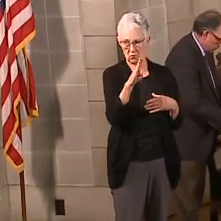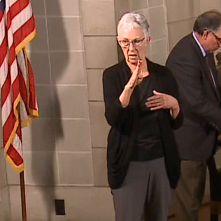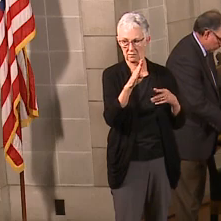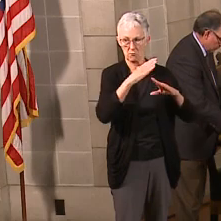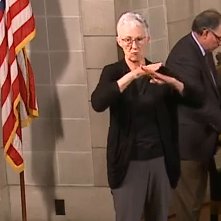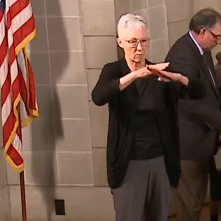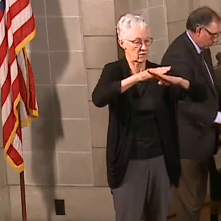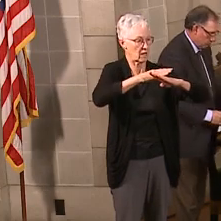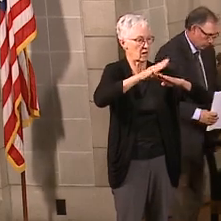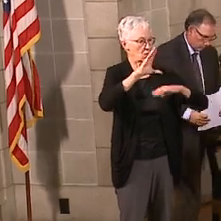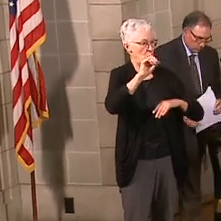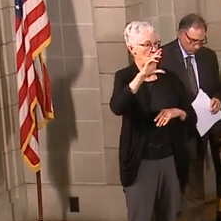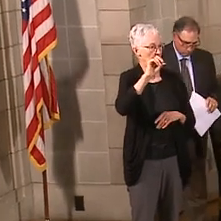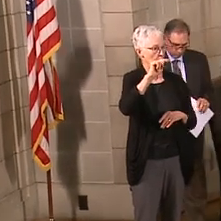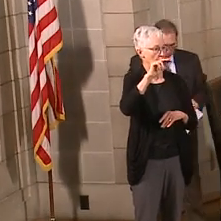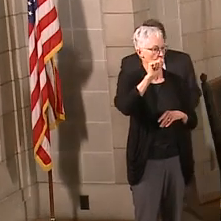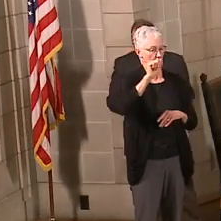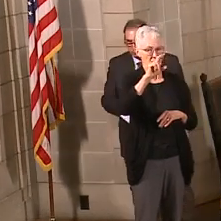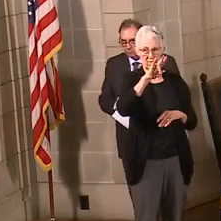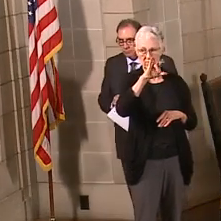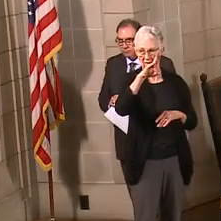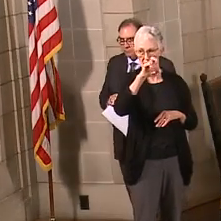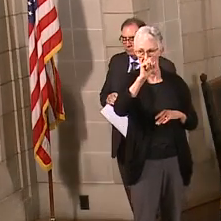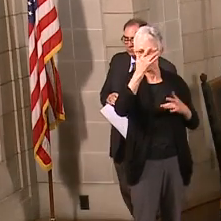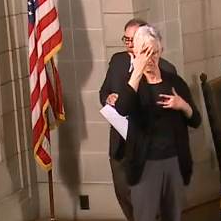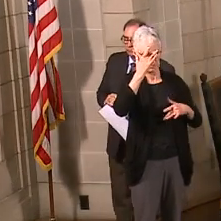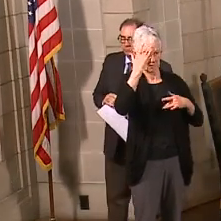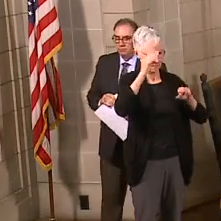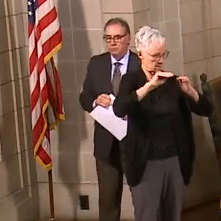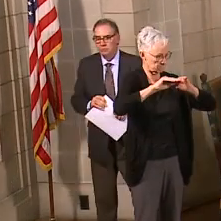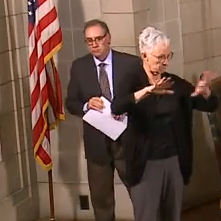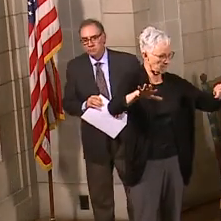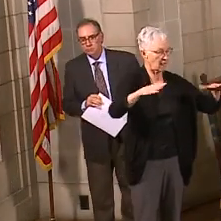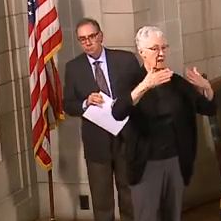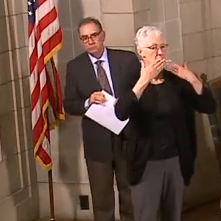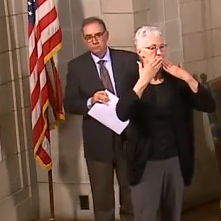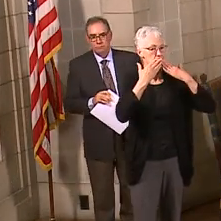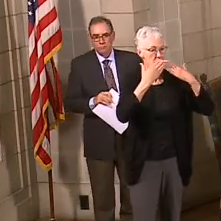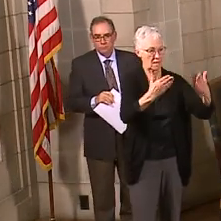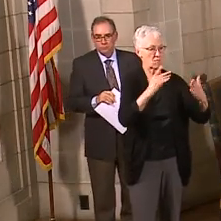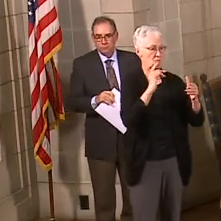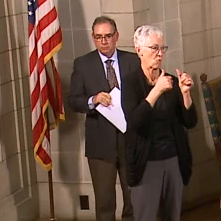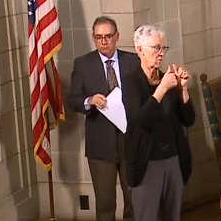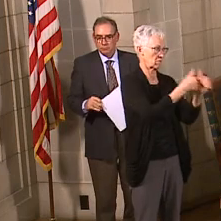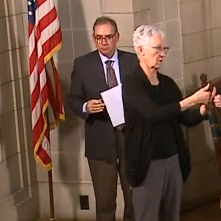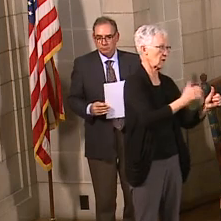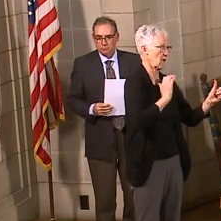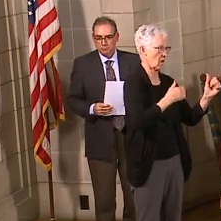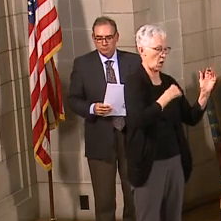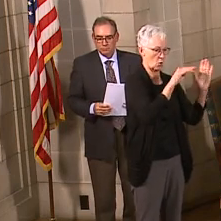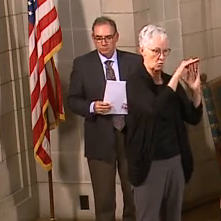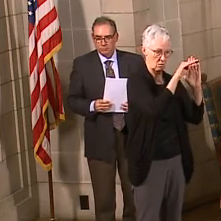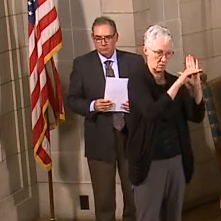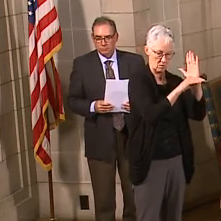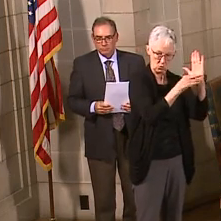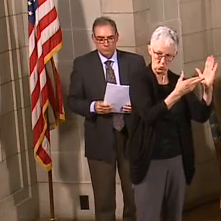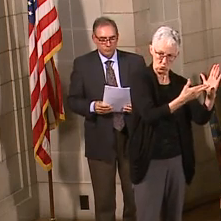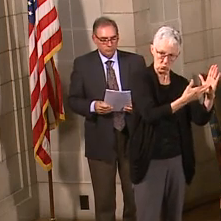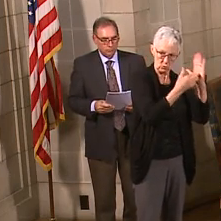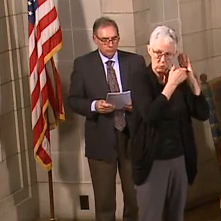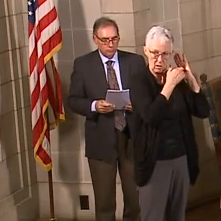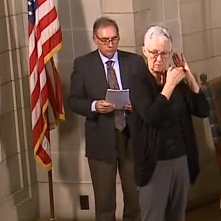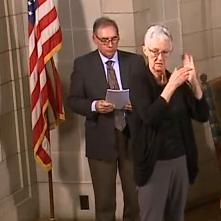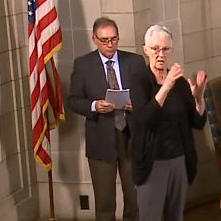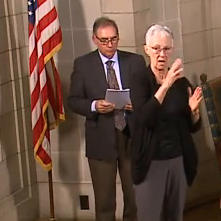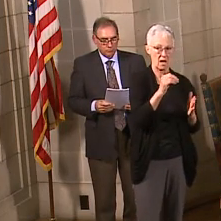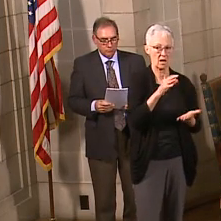in Nebraska. Thank you to every Nebraskan who is following these rules, who is staying home and helping to slow the spread of coronavirus here in our state.